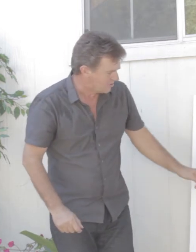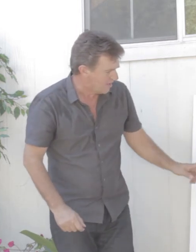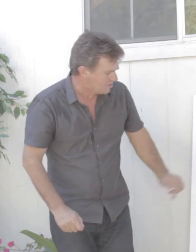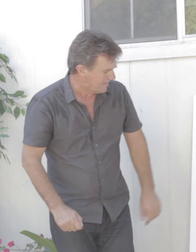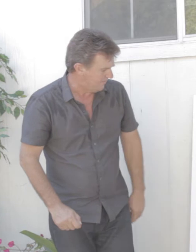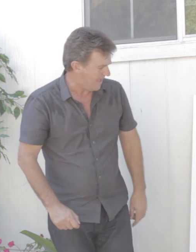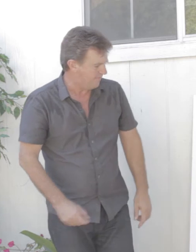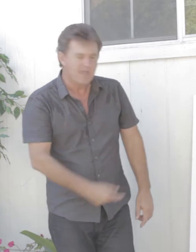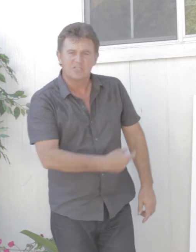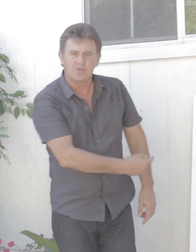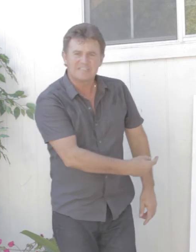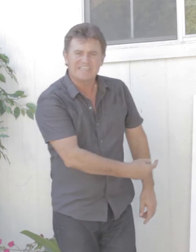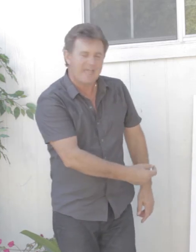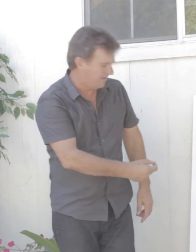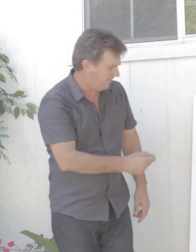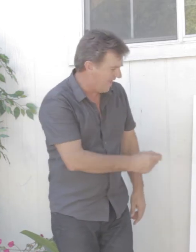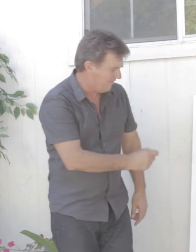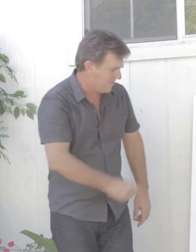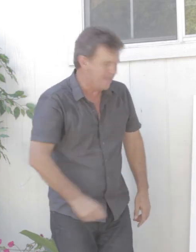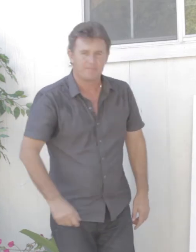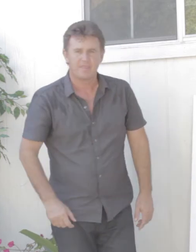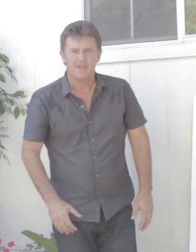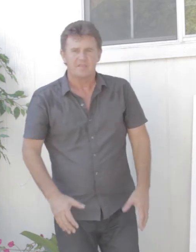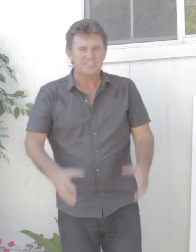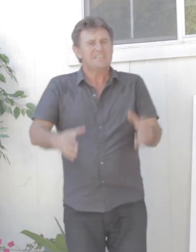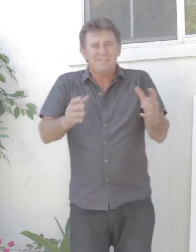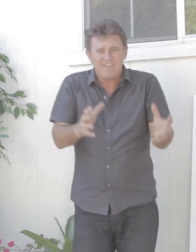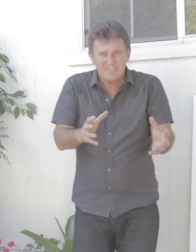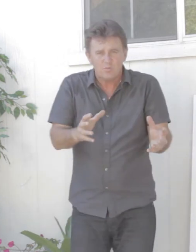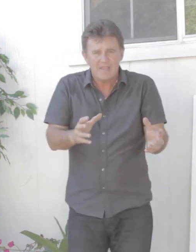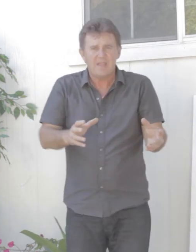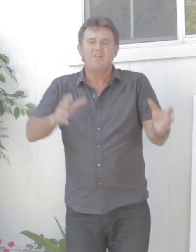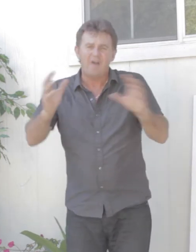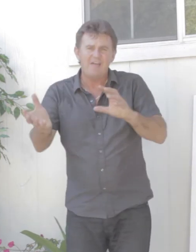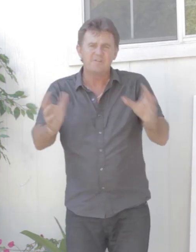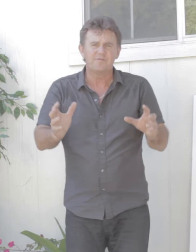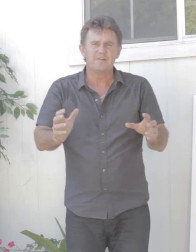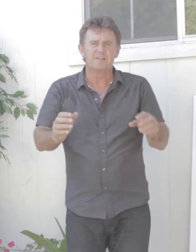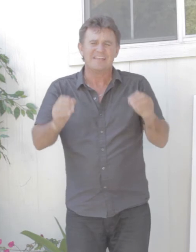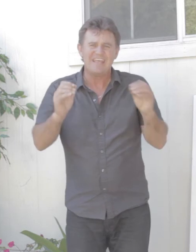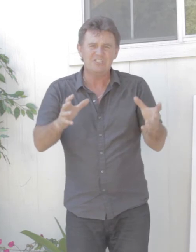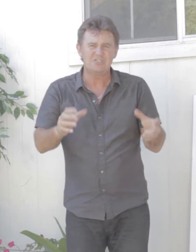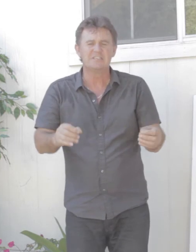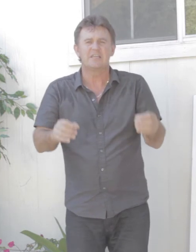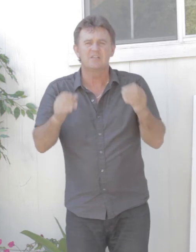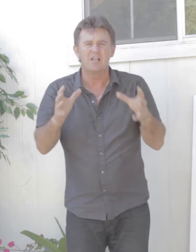October 25, starting at 5 p.m. This is an event where five different nations and